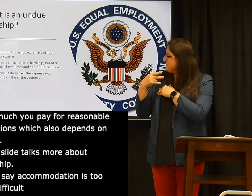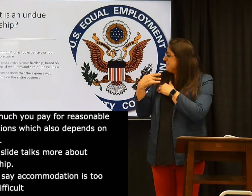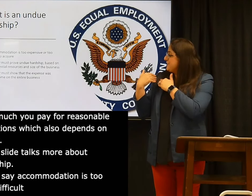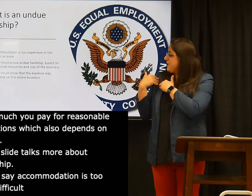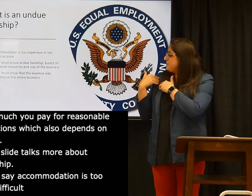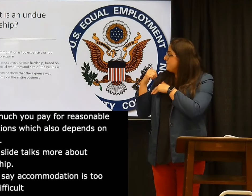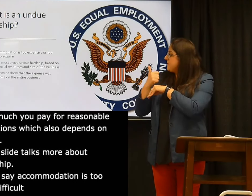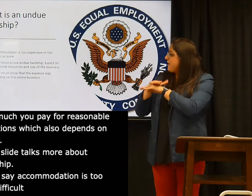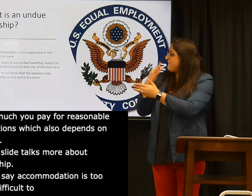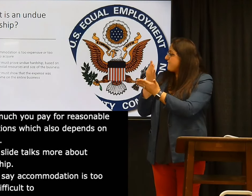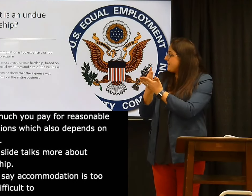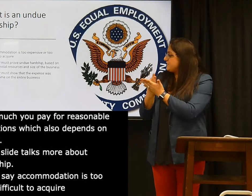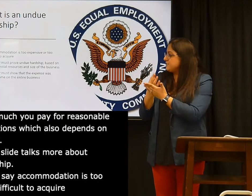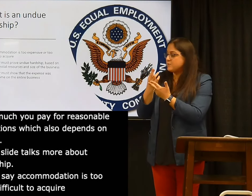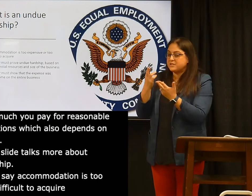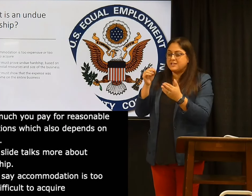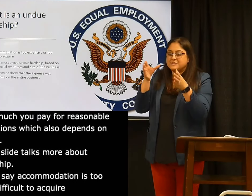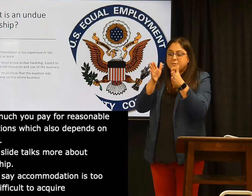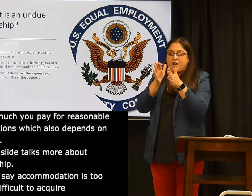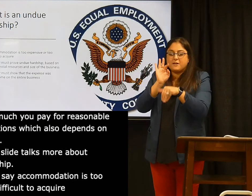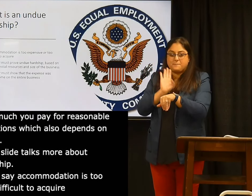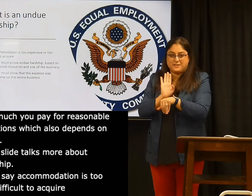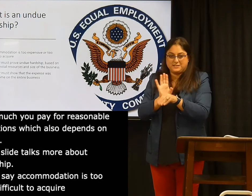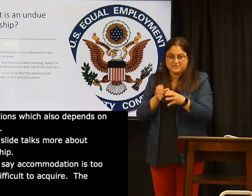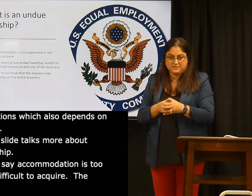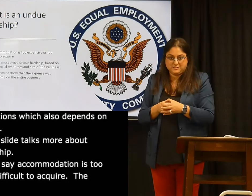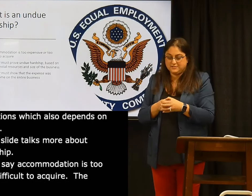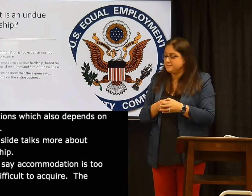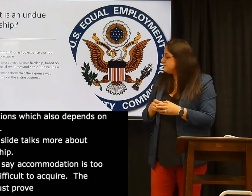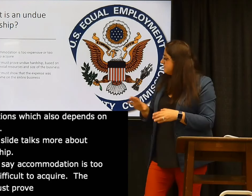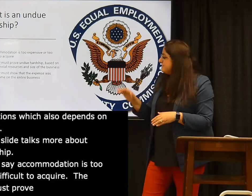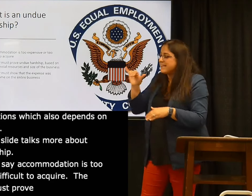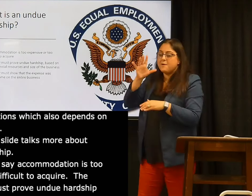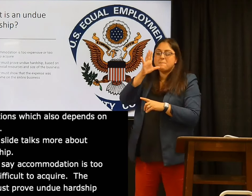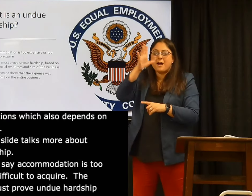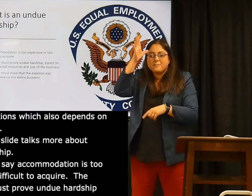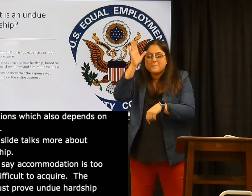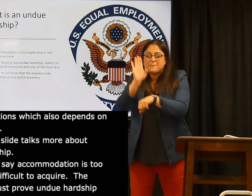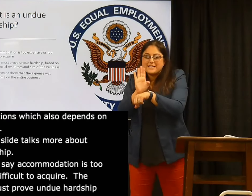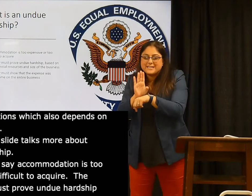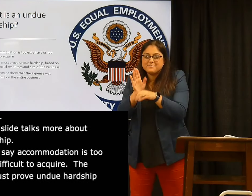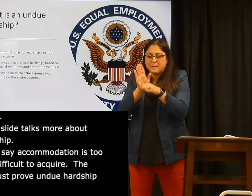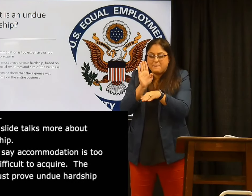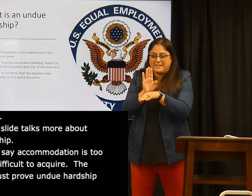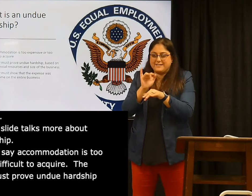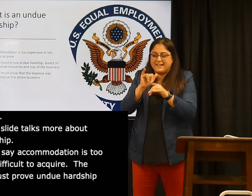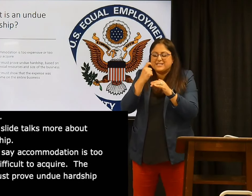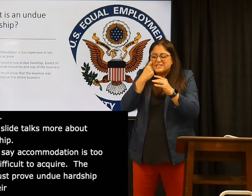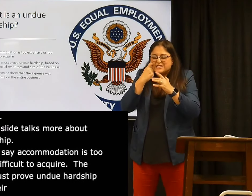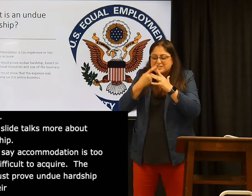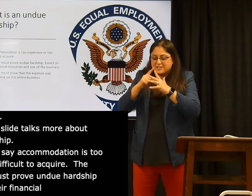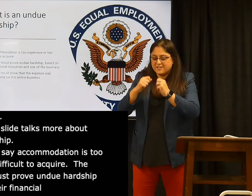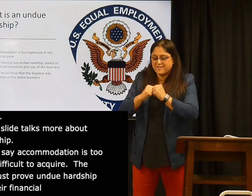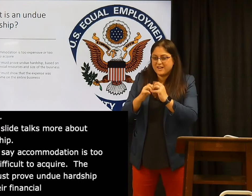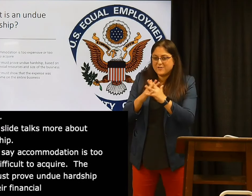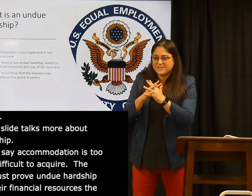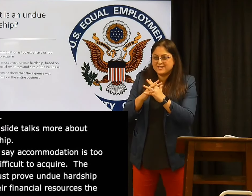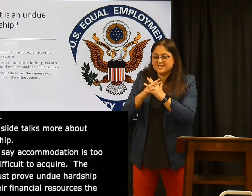The employer must prove undue hardship based on their financial resources and the size of their business. Like a mom and pop shop, or maybe